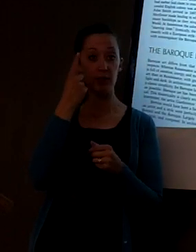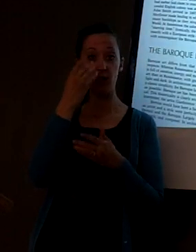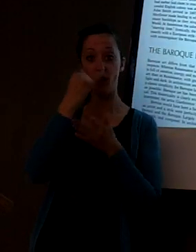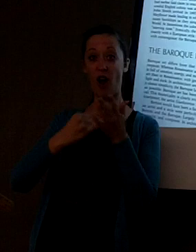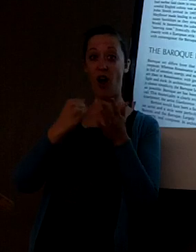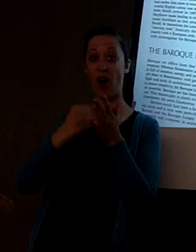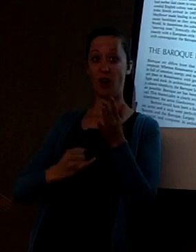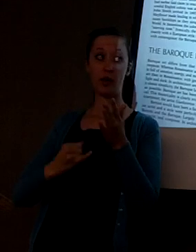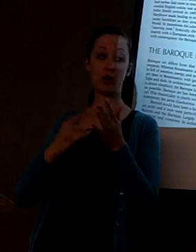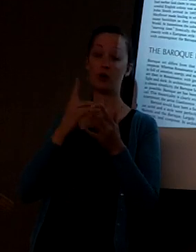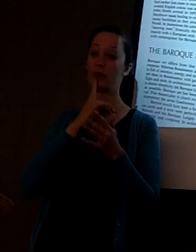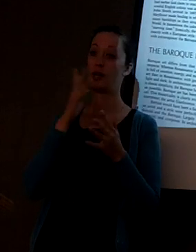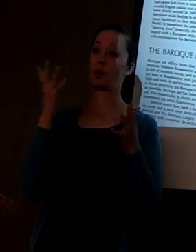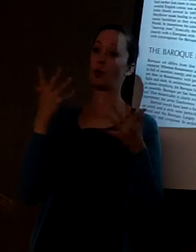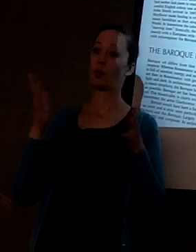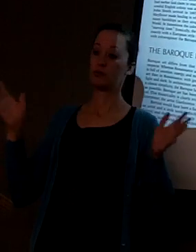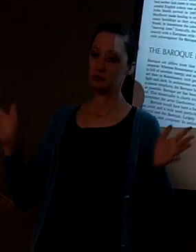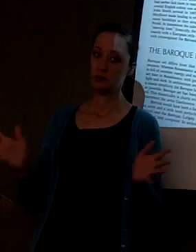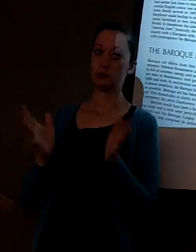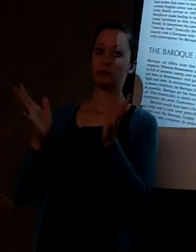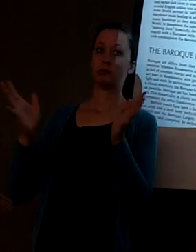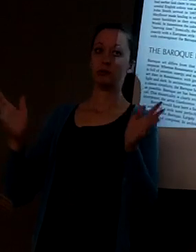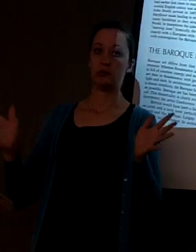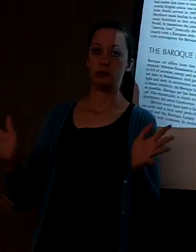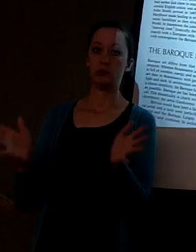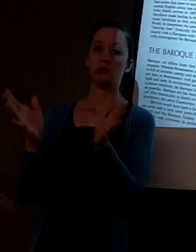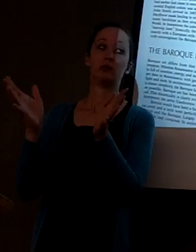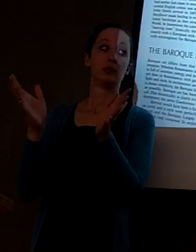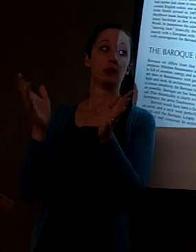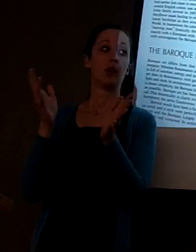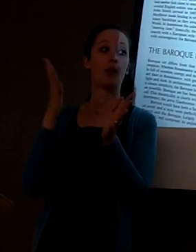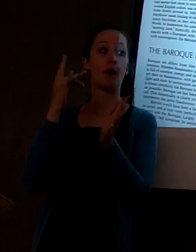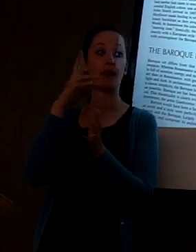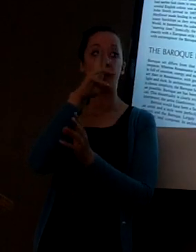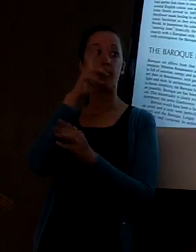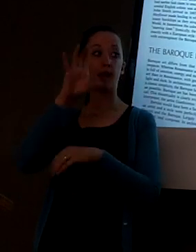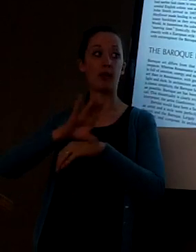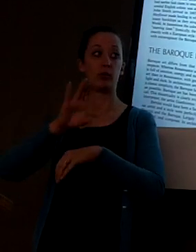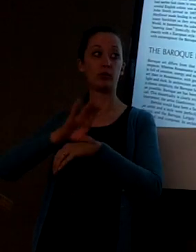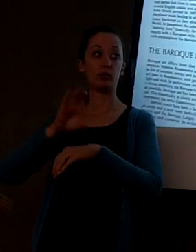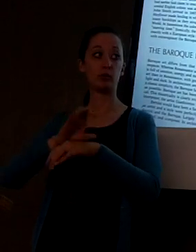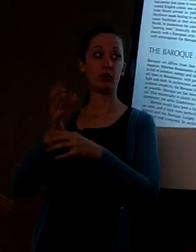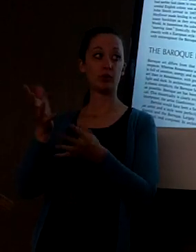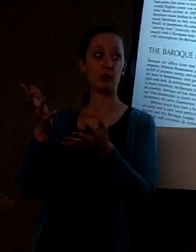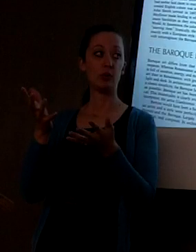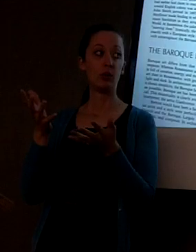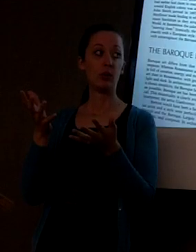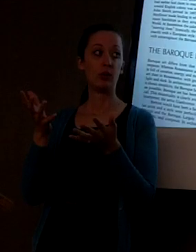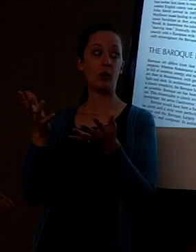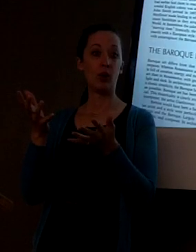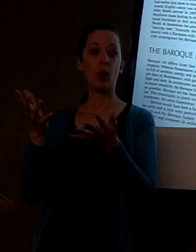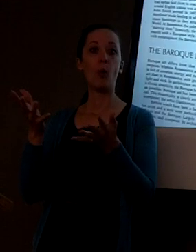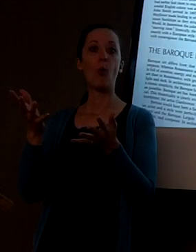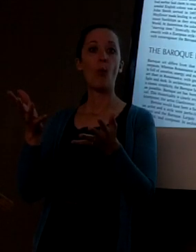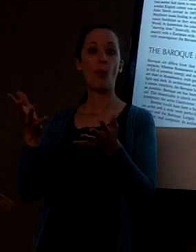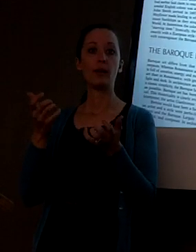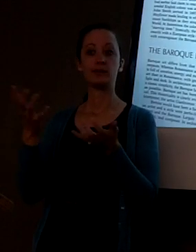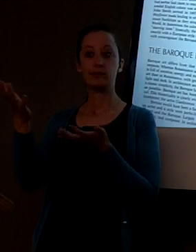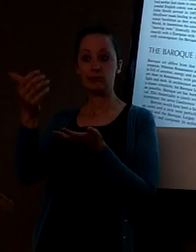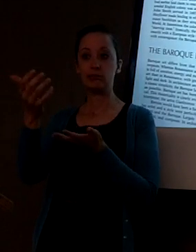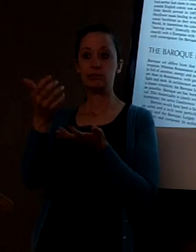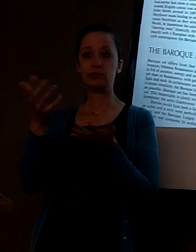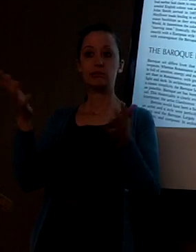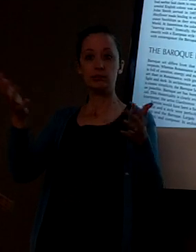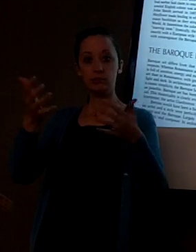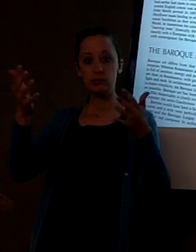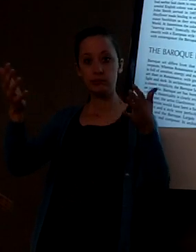is really pushed forward by the fact that the Catholic Church wants to get their members back and